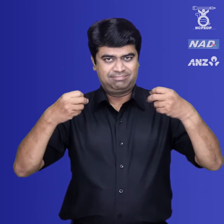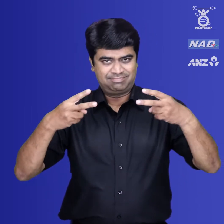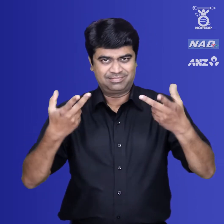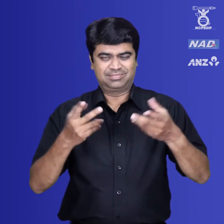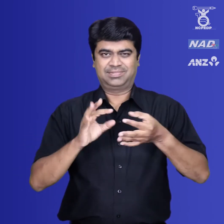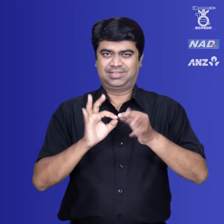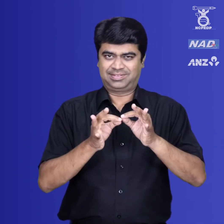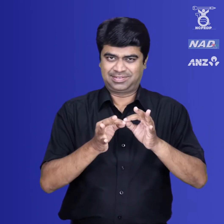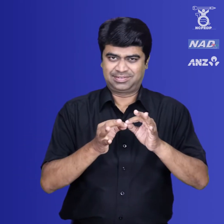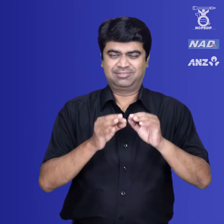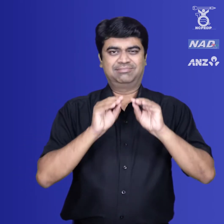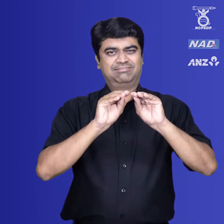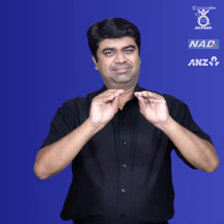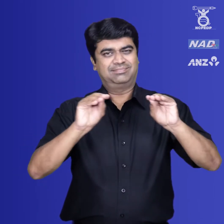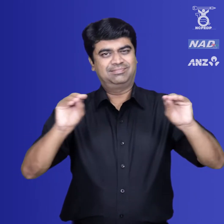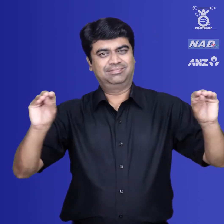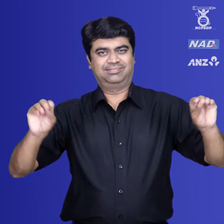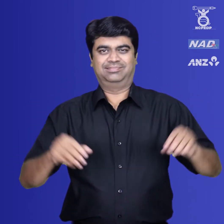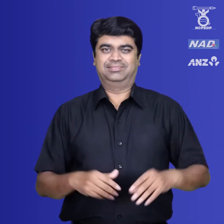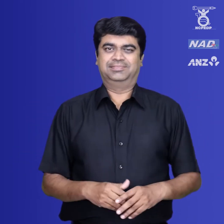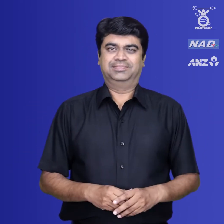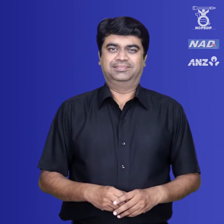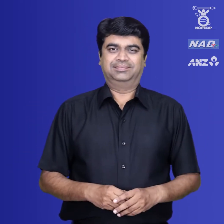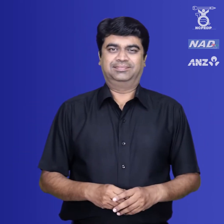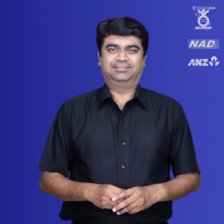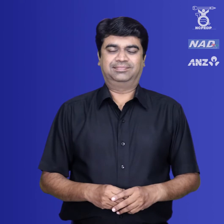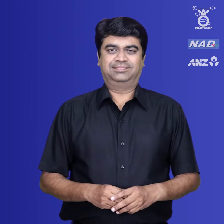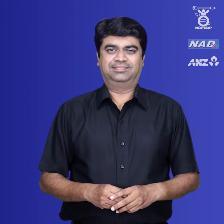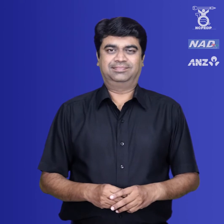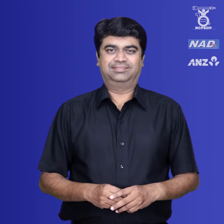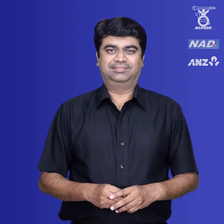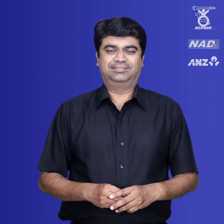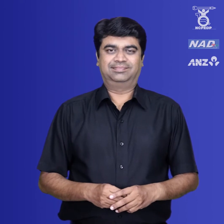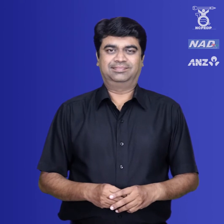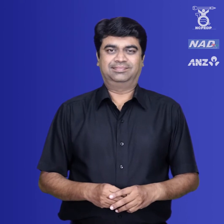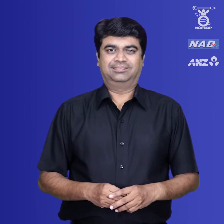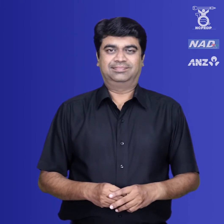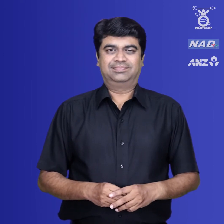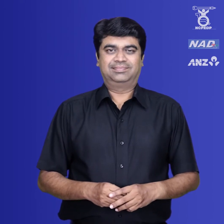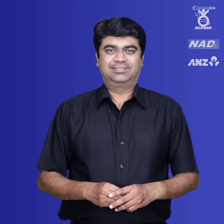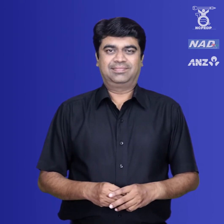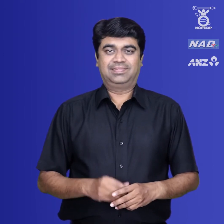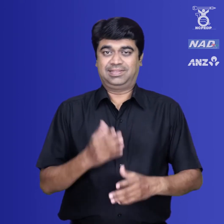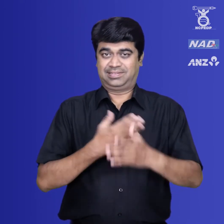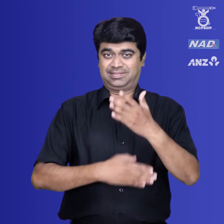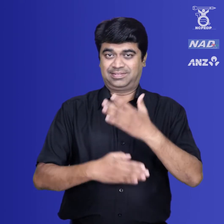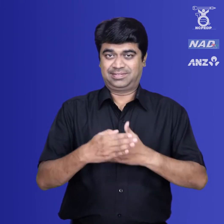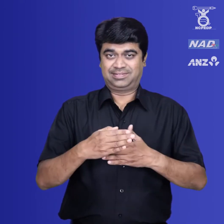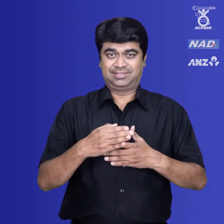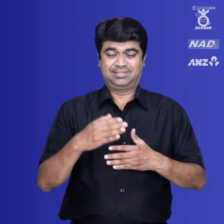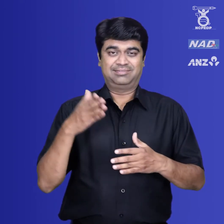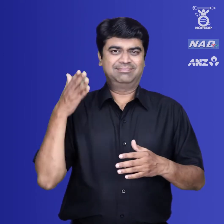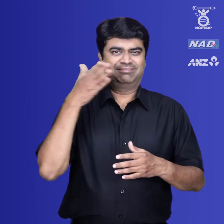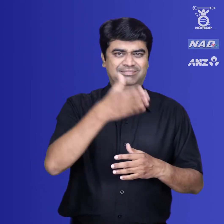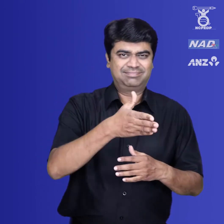institutions and centers. priority